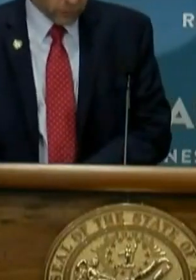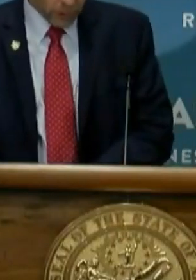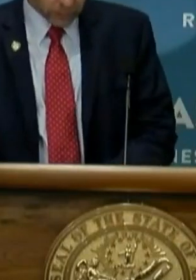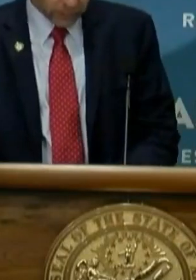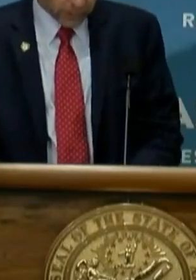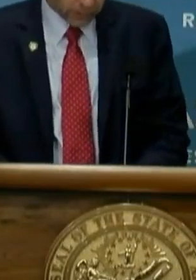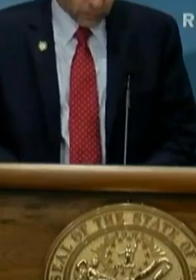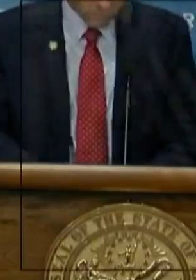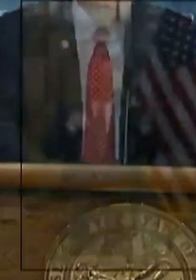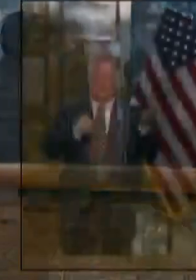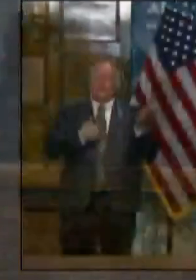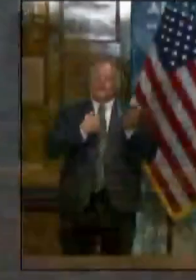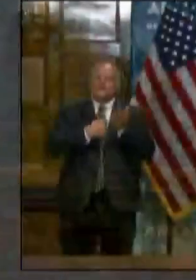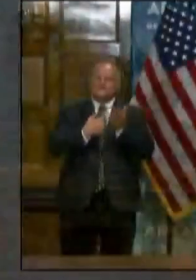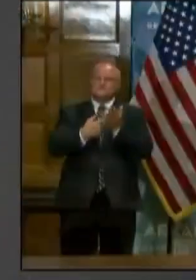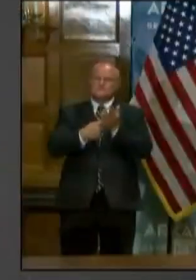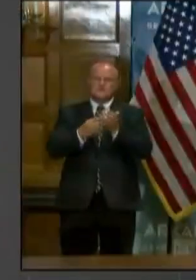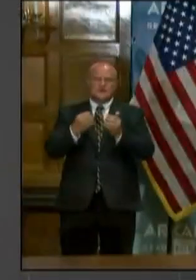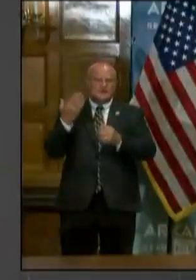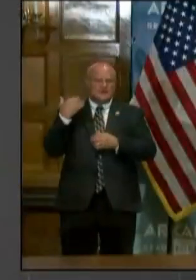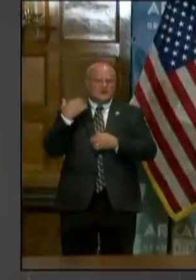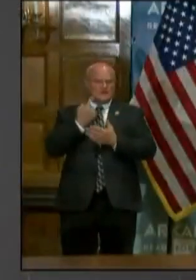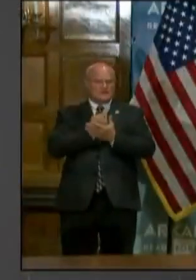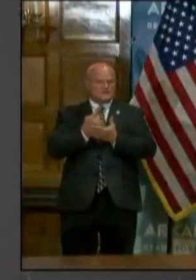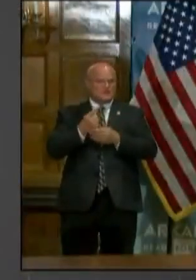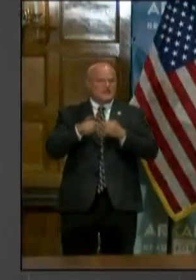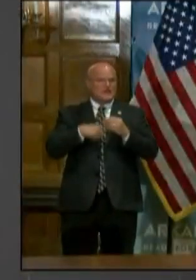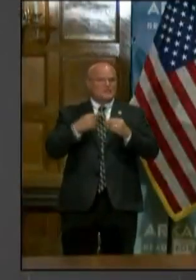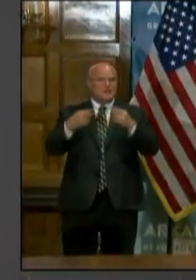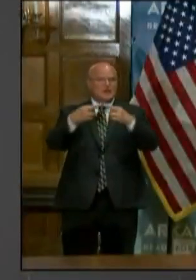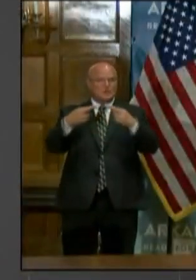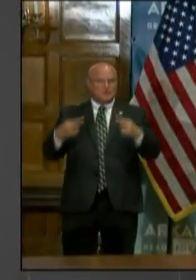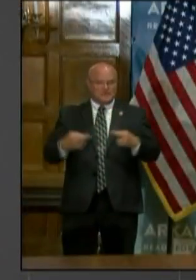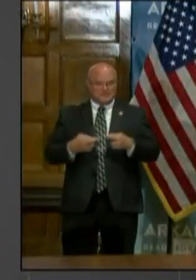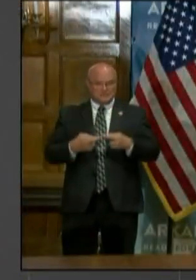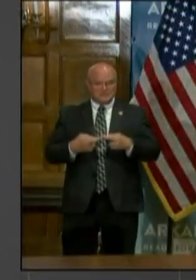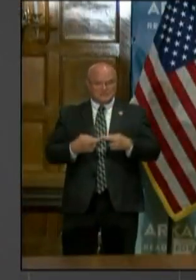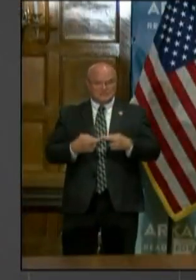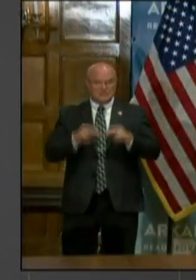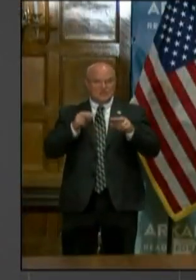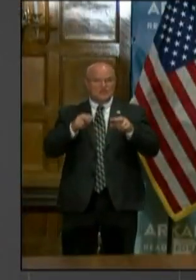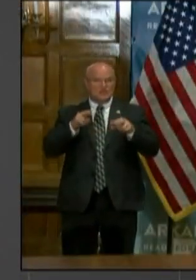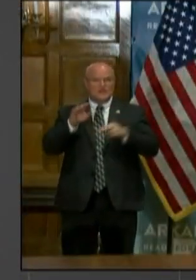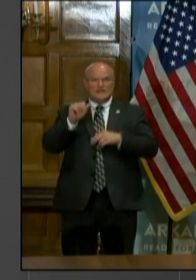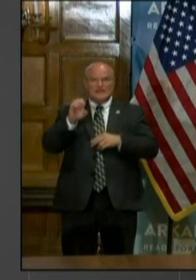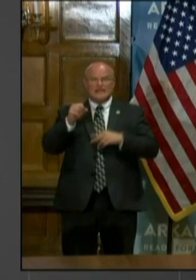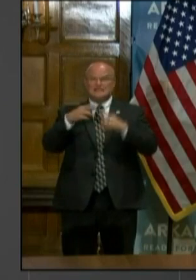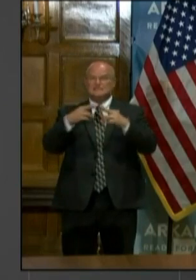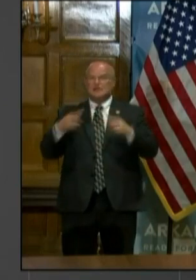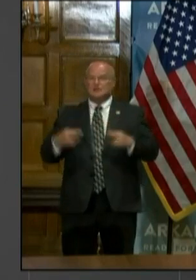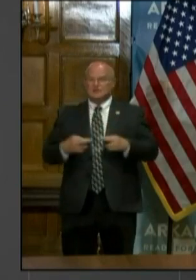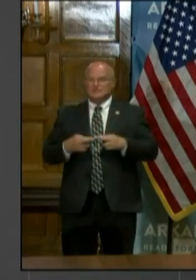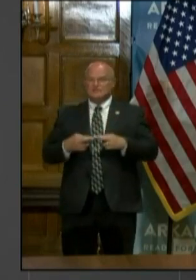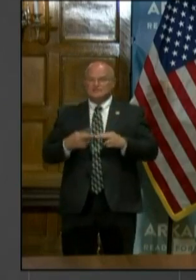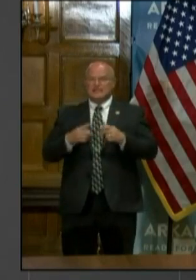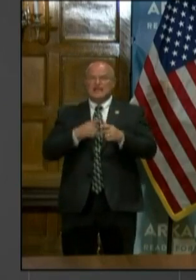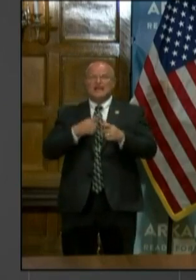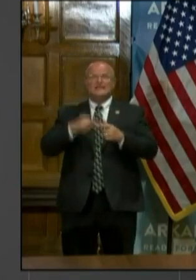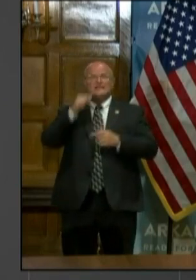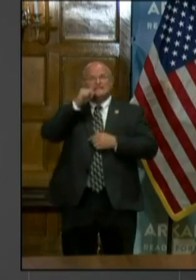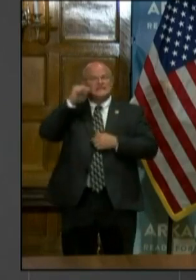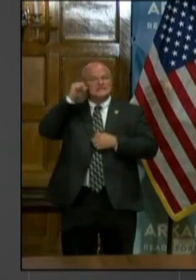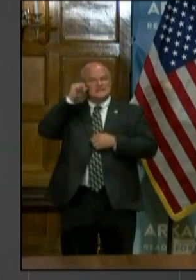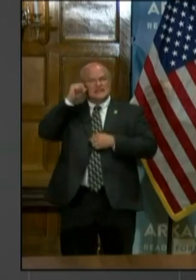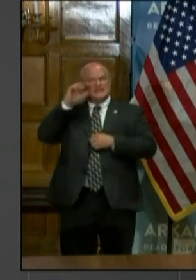We have talked earlier this week about regions, looking at our cases by regions, and then yesterday